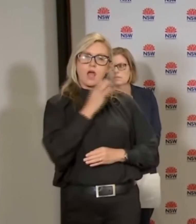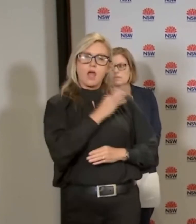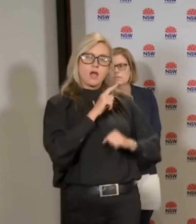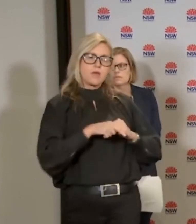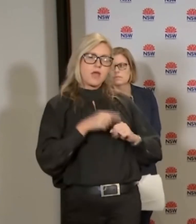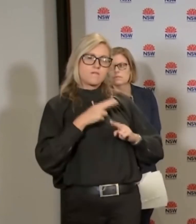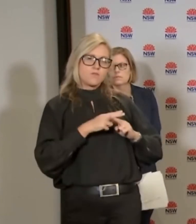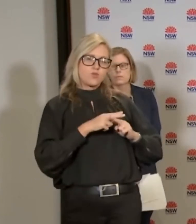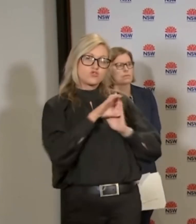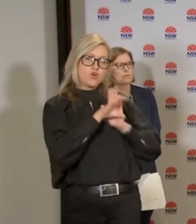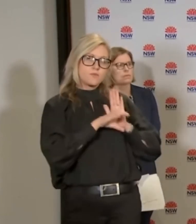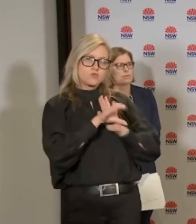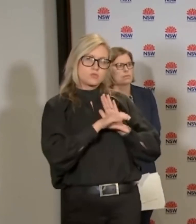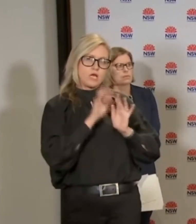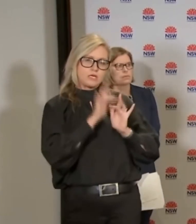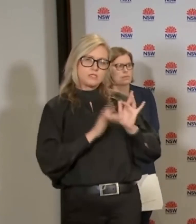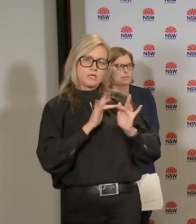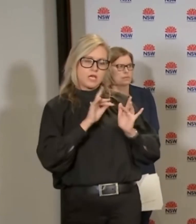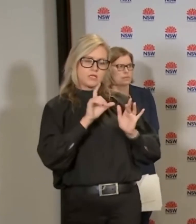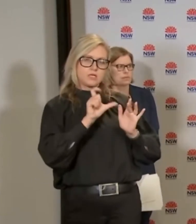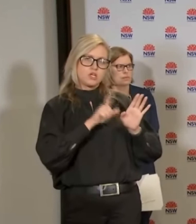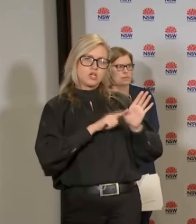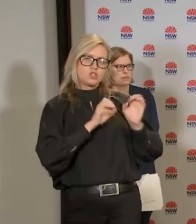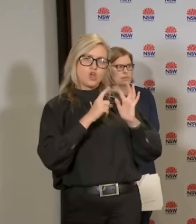measures? Are you confident that health data is